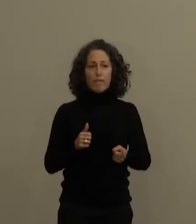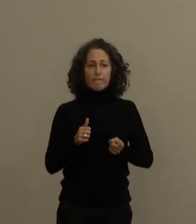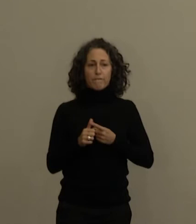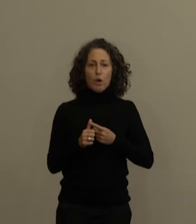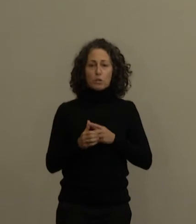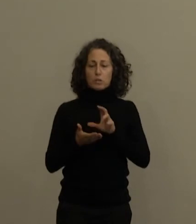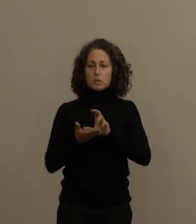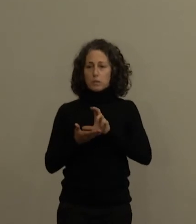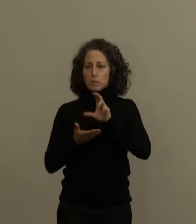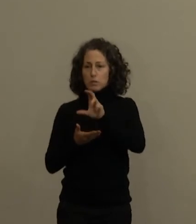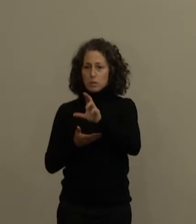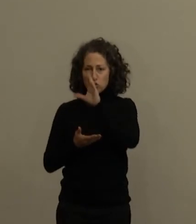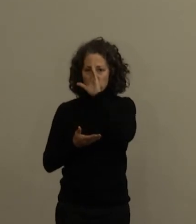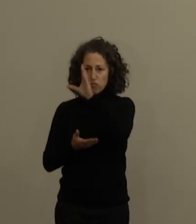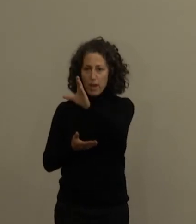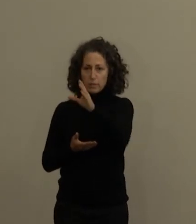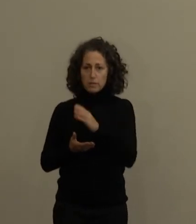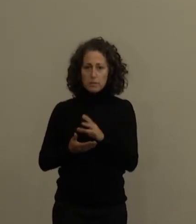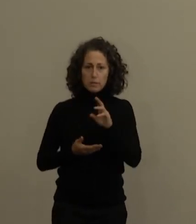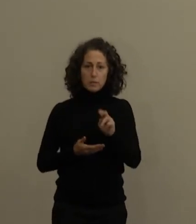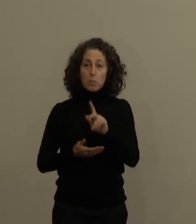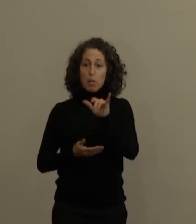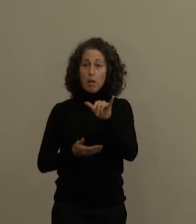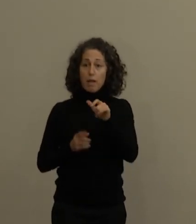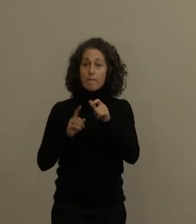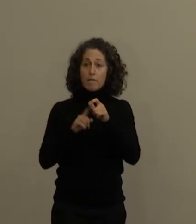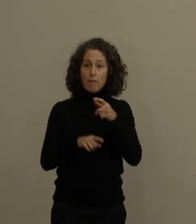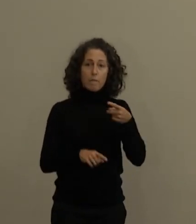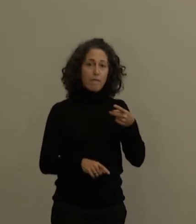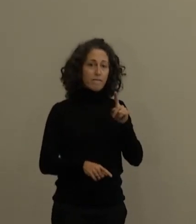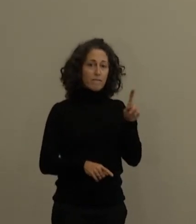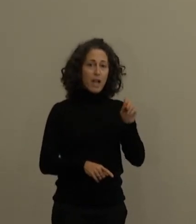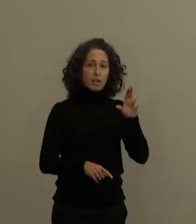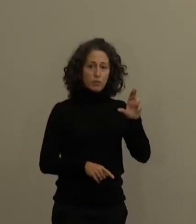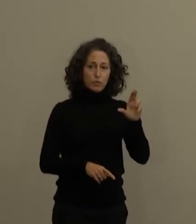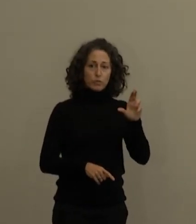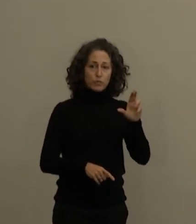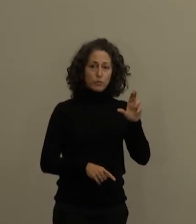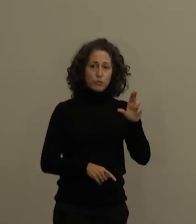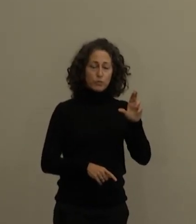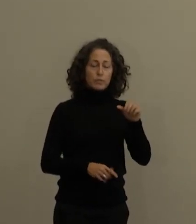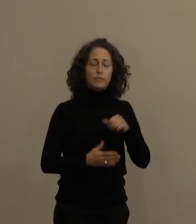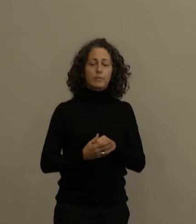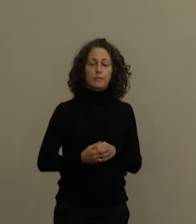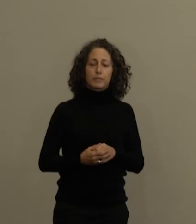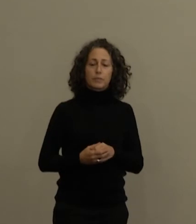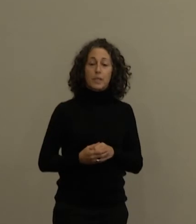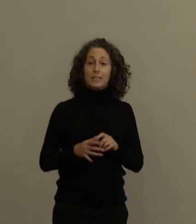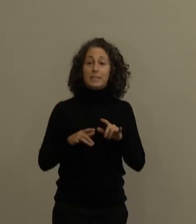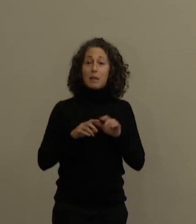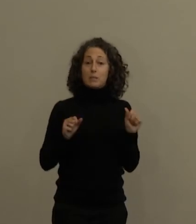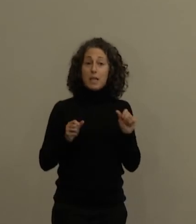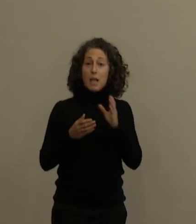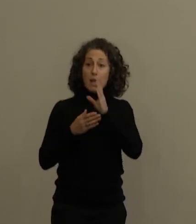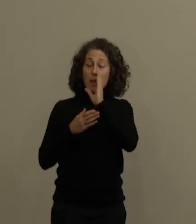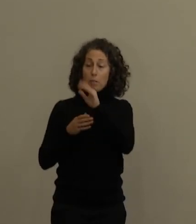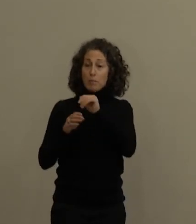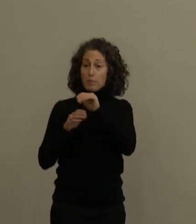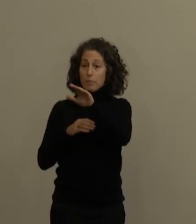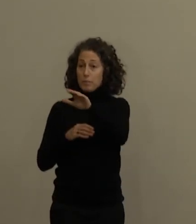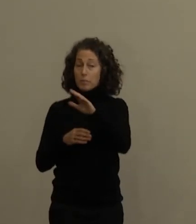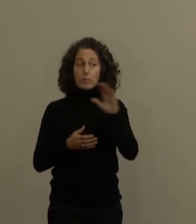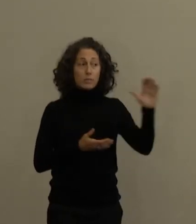all getting it directly from Pfizer. We are, in addition, at the same time, getting an amount that we can